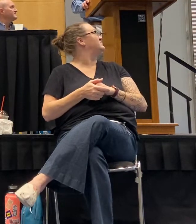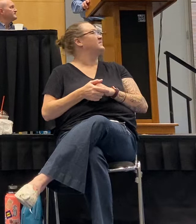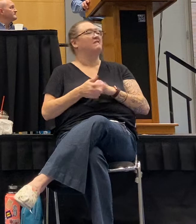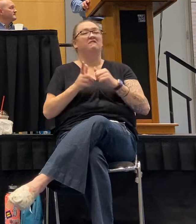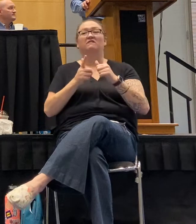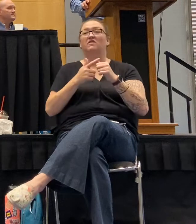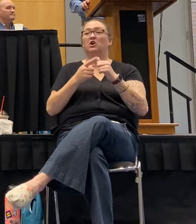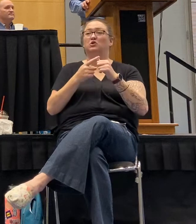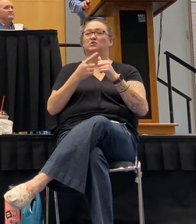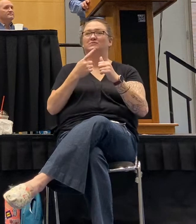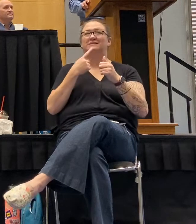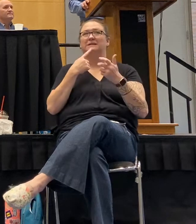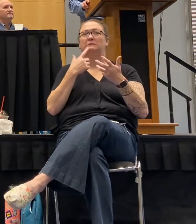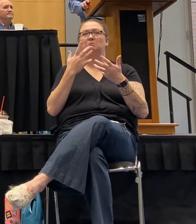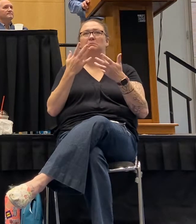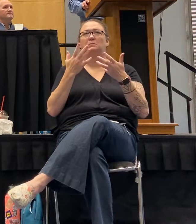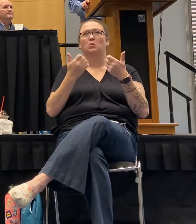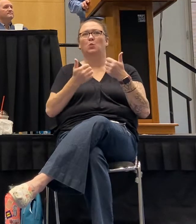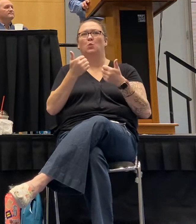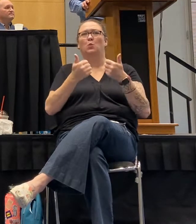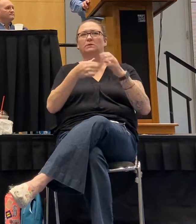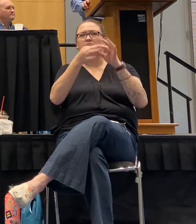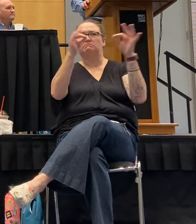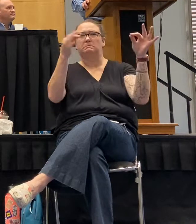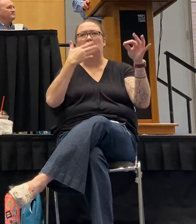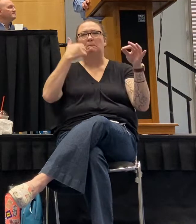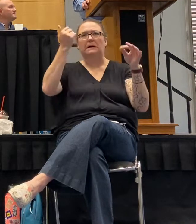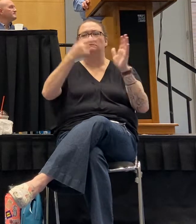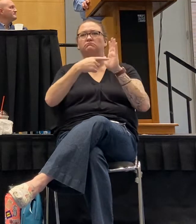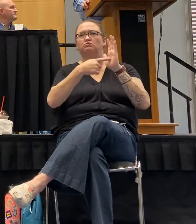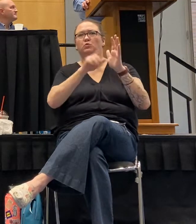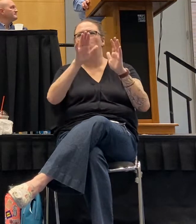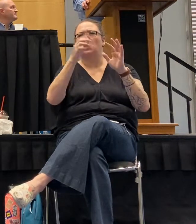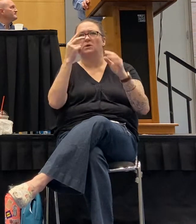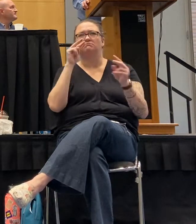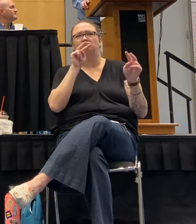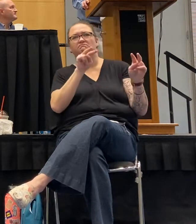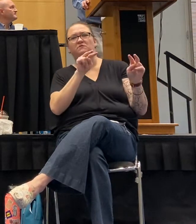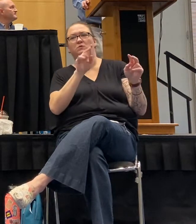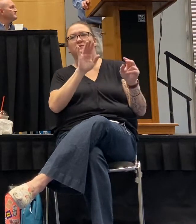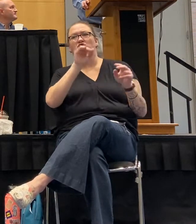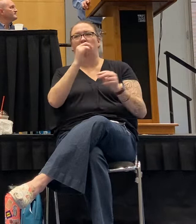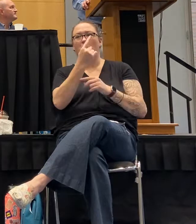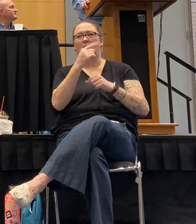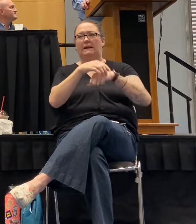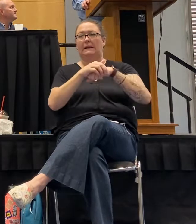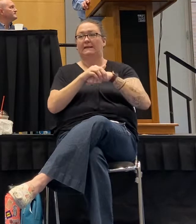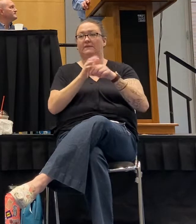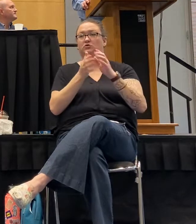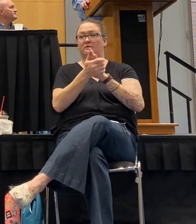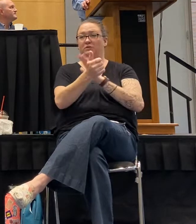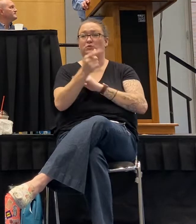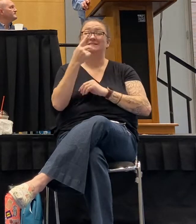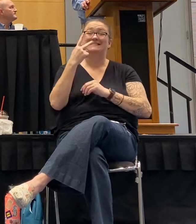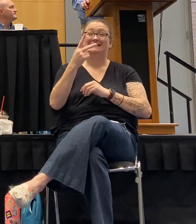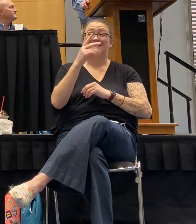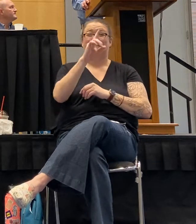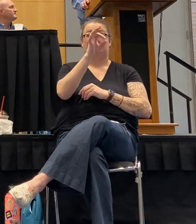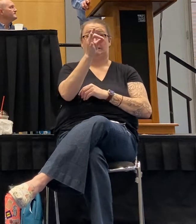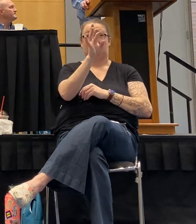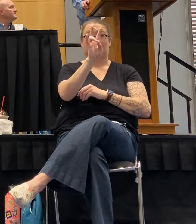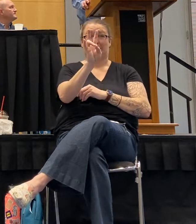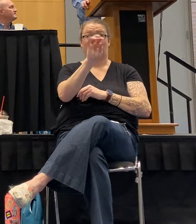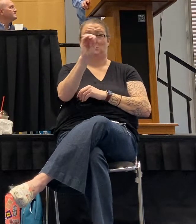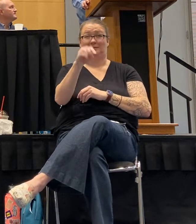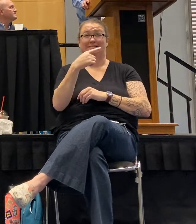basically which statement best represents your view of J1 English proficiency. And you'll see that 97% say